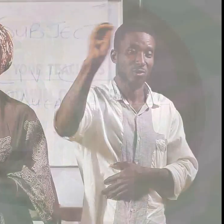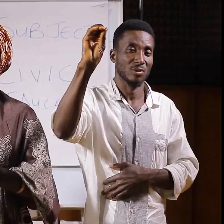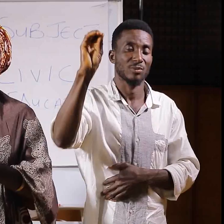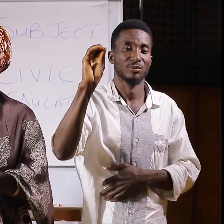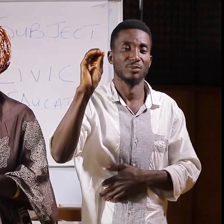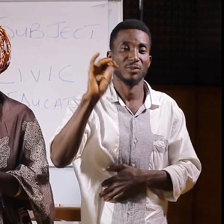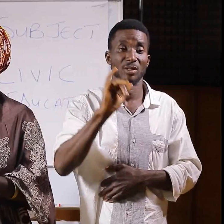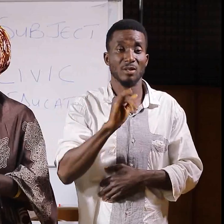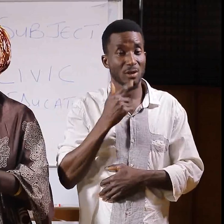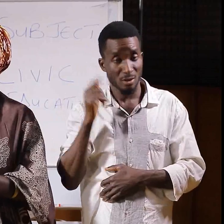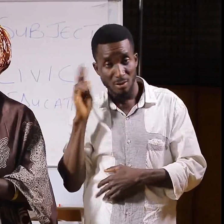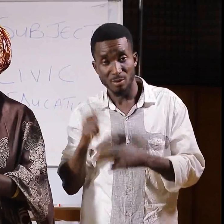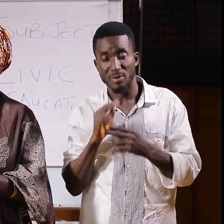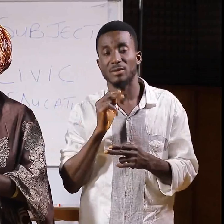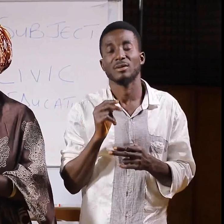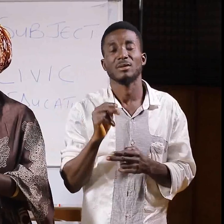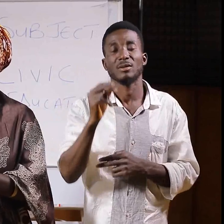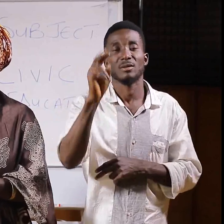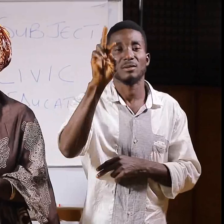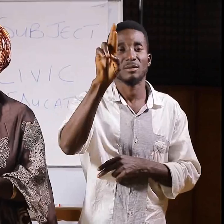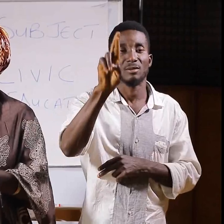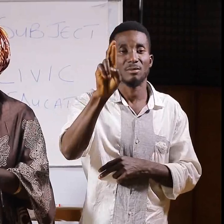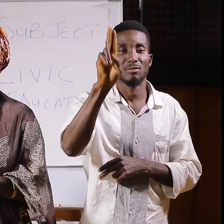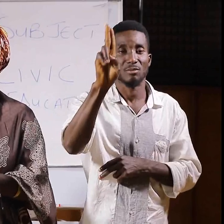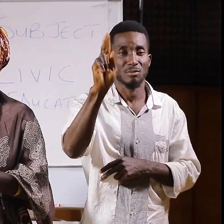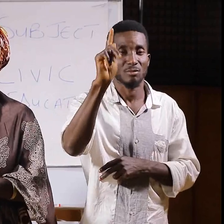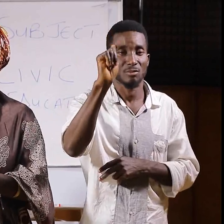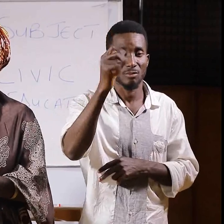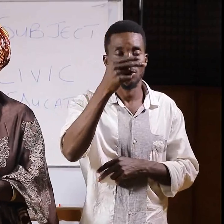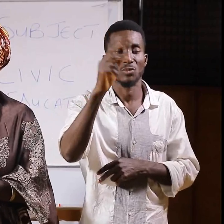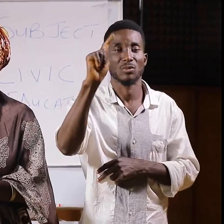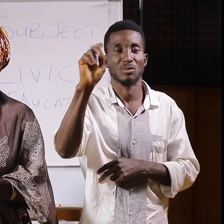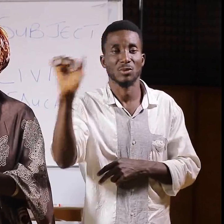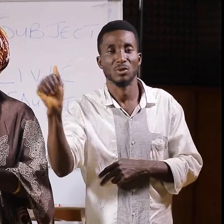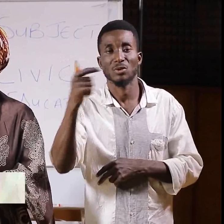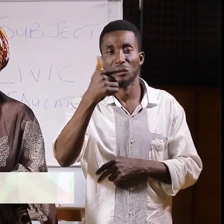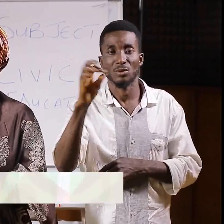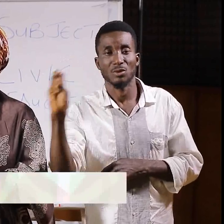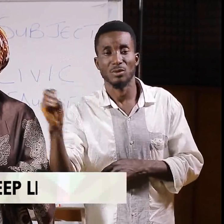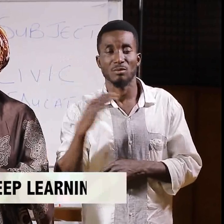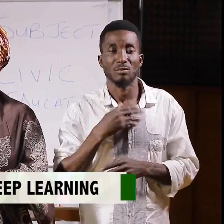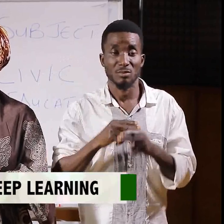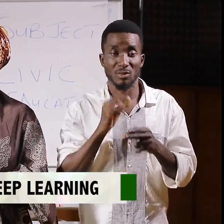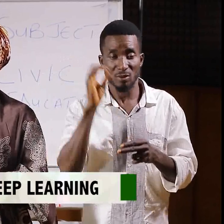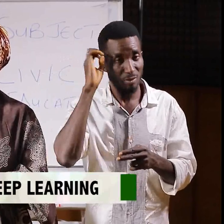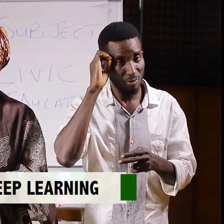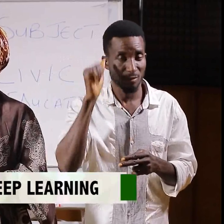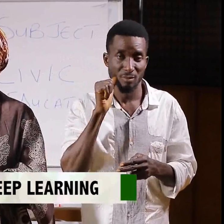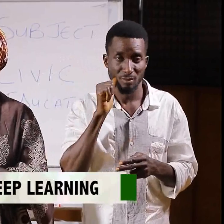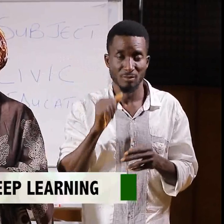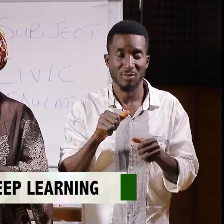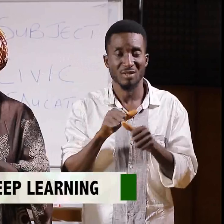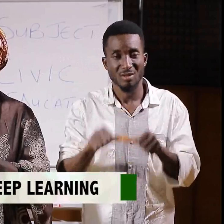40570. I still remain your civic education teacher, Ruth Tanko Godwin. Please stay